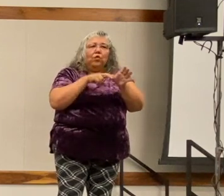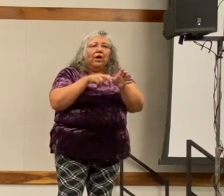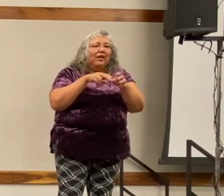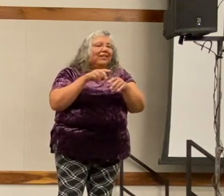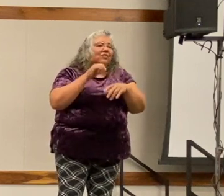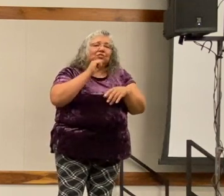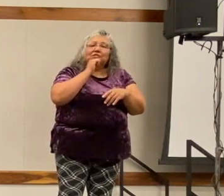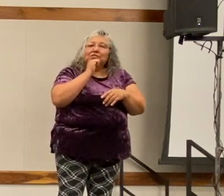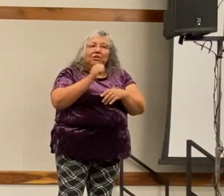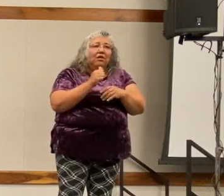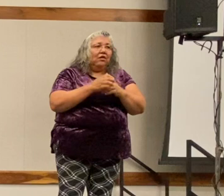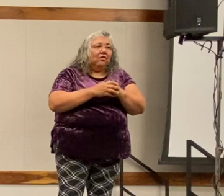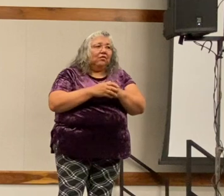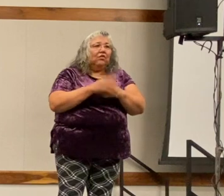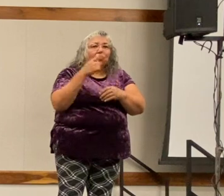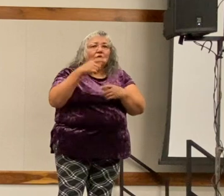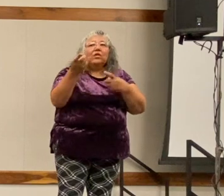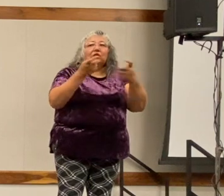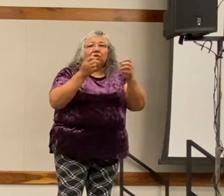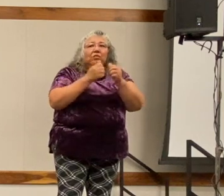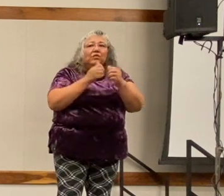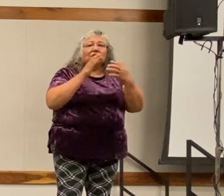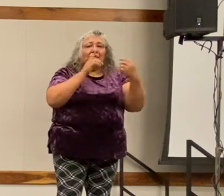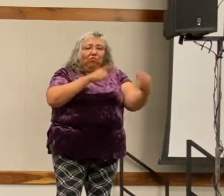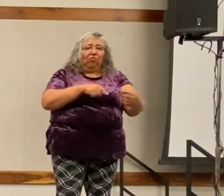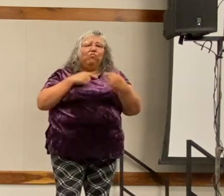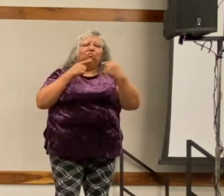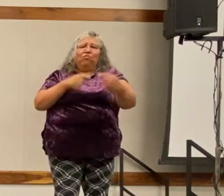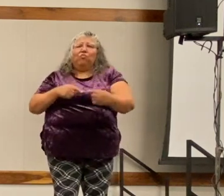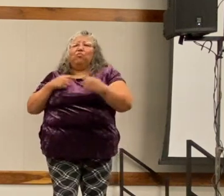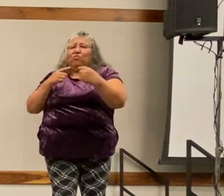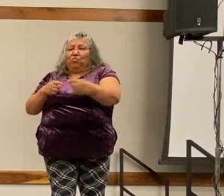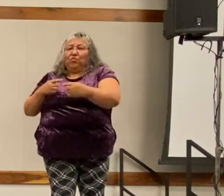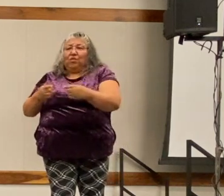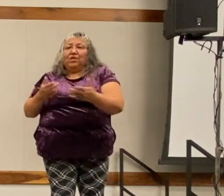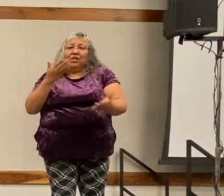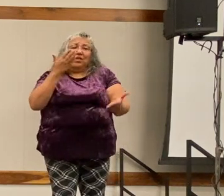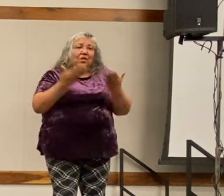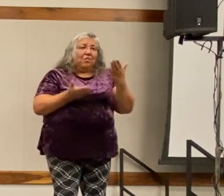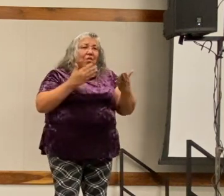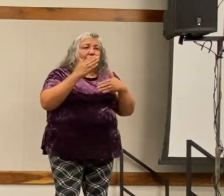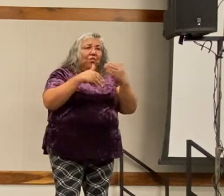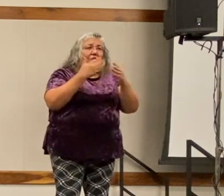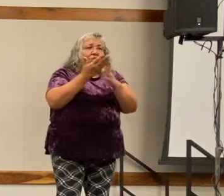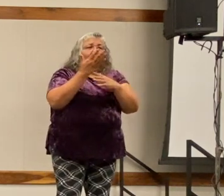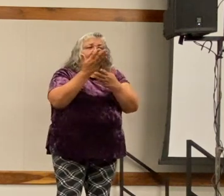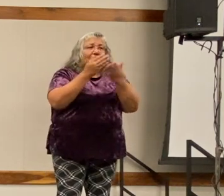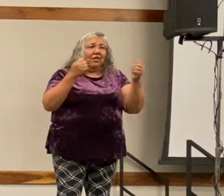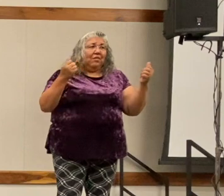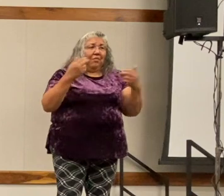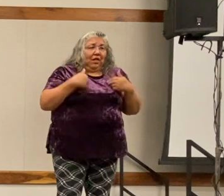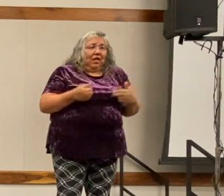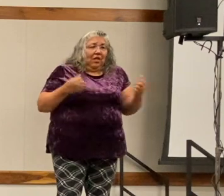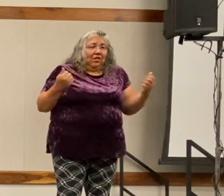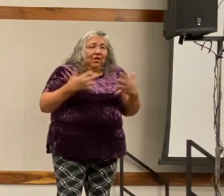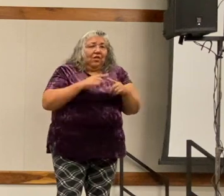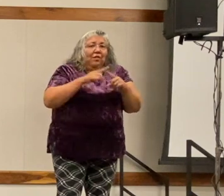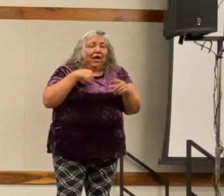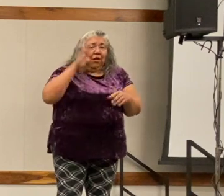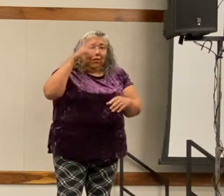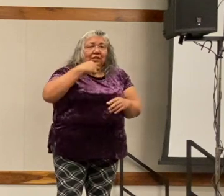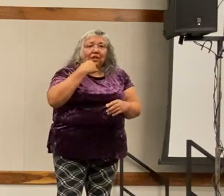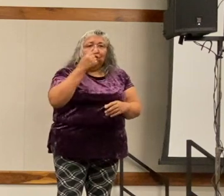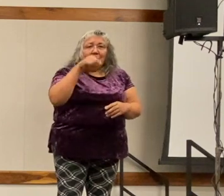just not. You're going to deal with some trials and tribulations. You're going to probably go through some health scares. But I will tell you